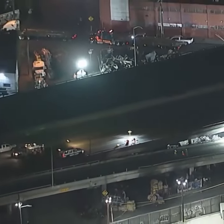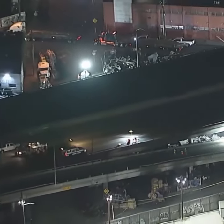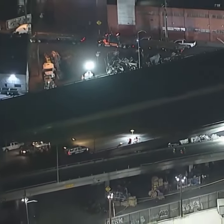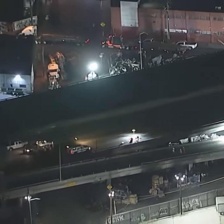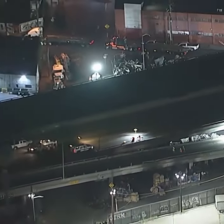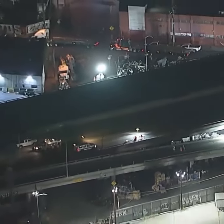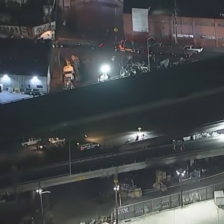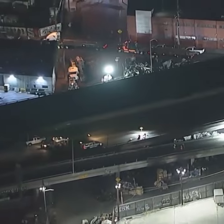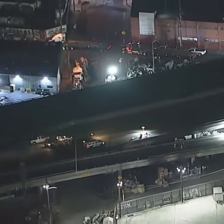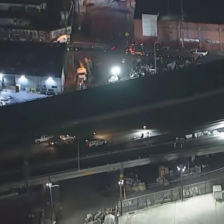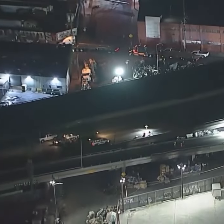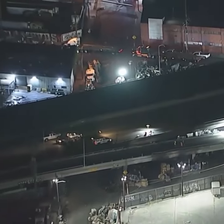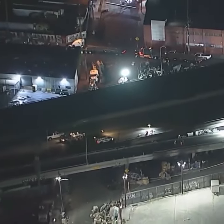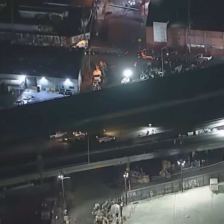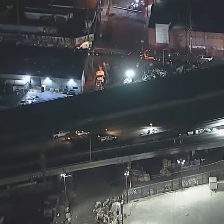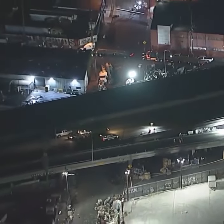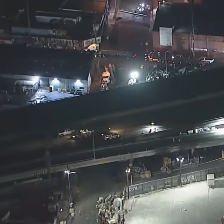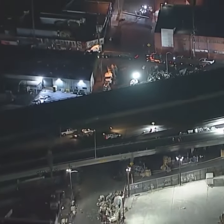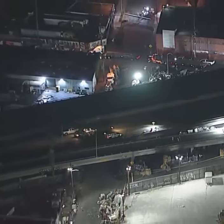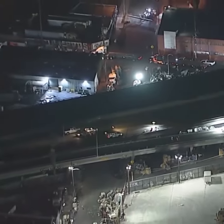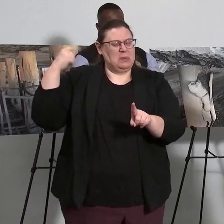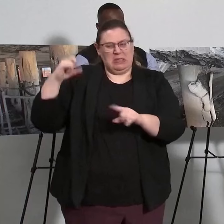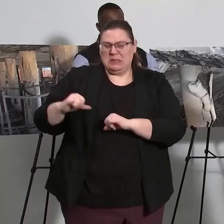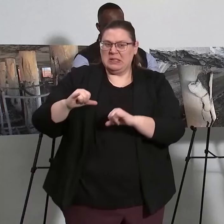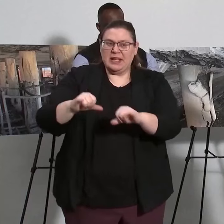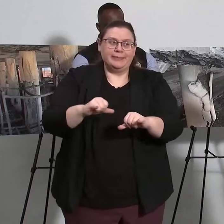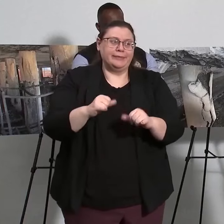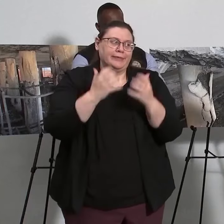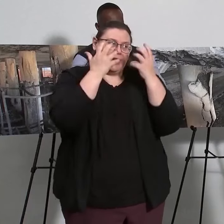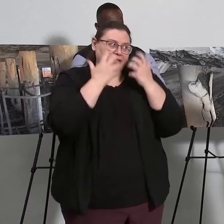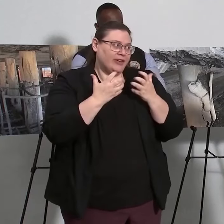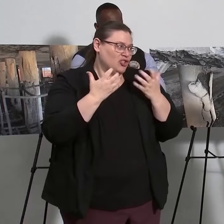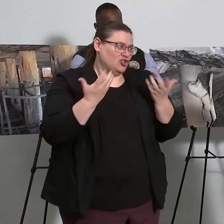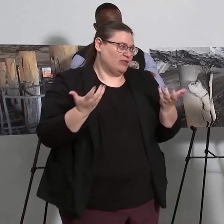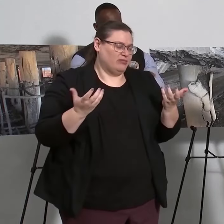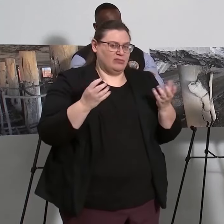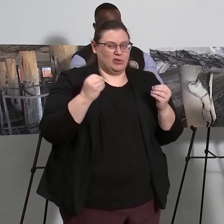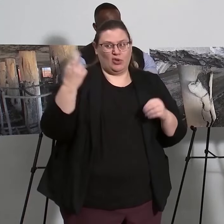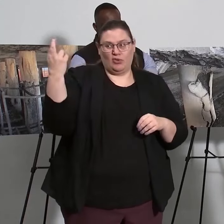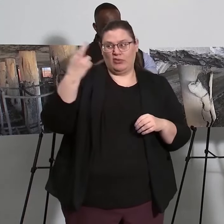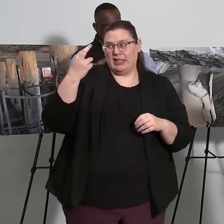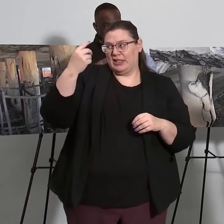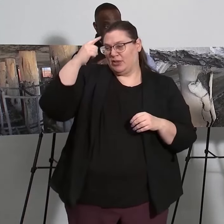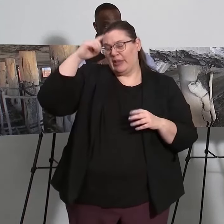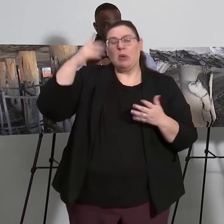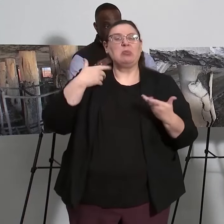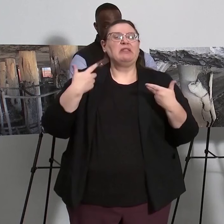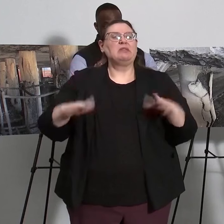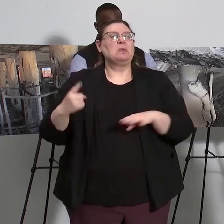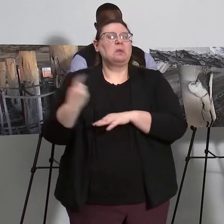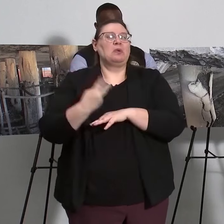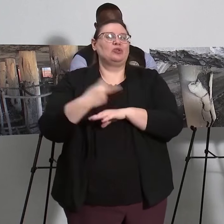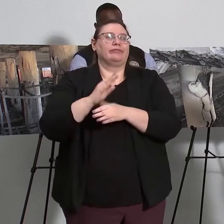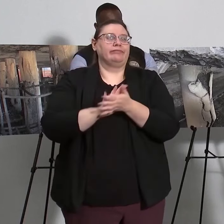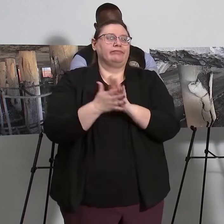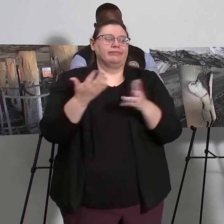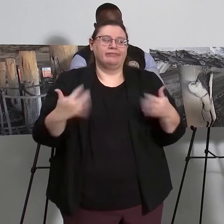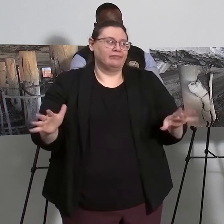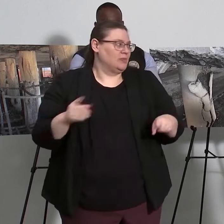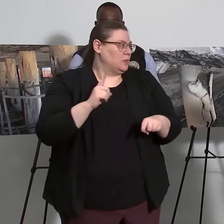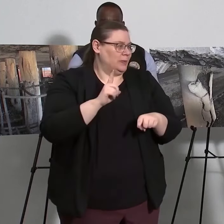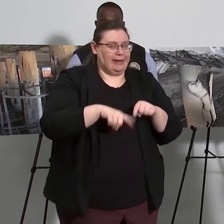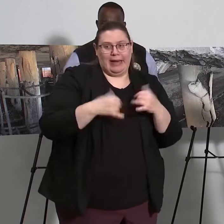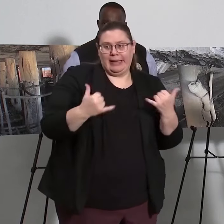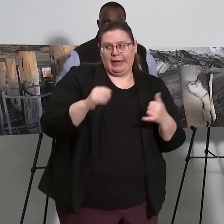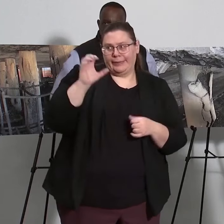10 to make way for engineers who will ensure the columns and deck of the highway can support the 300,000 vehicles that typically travel that route daily,